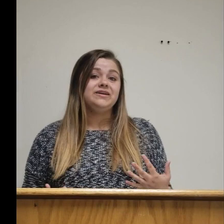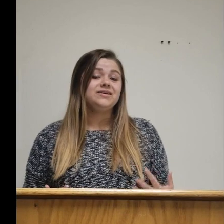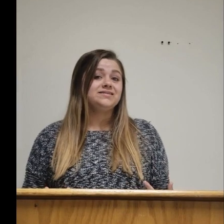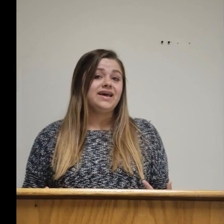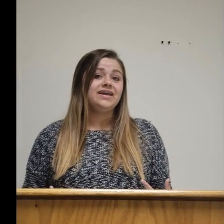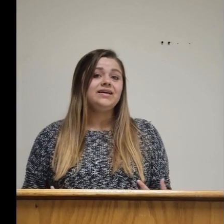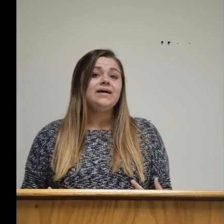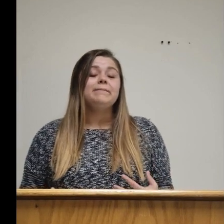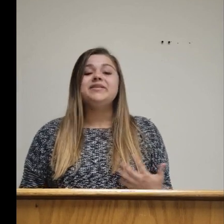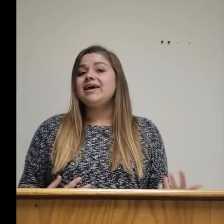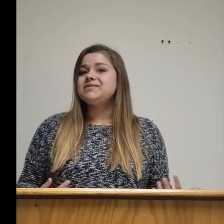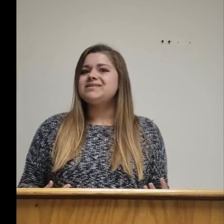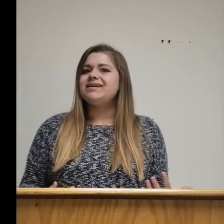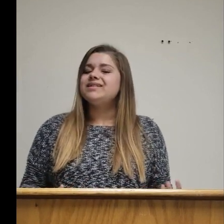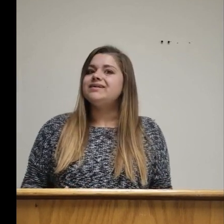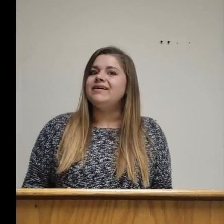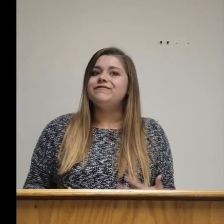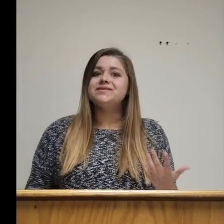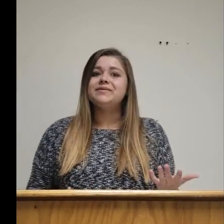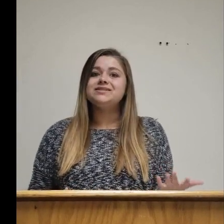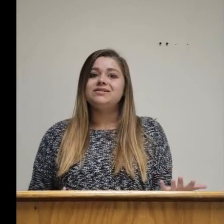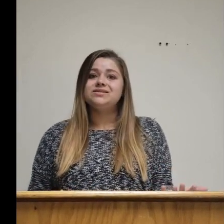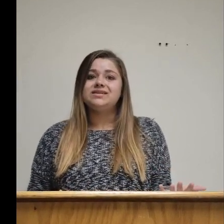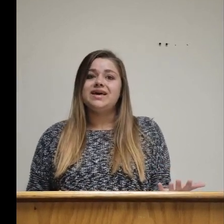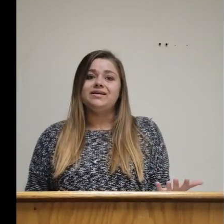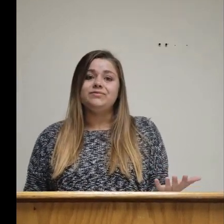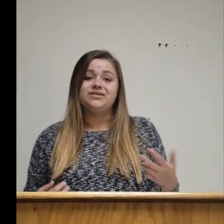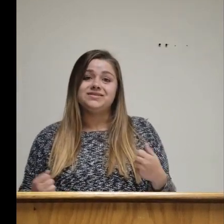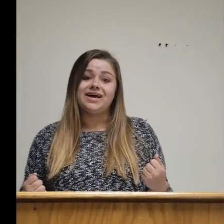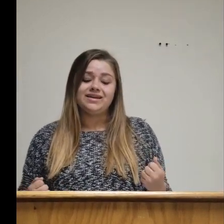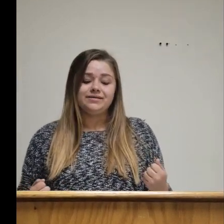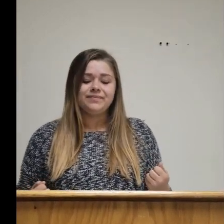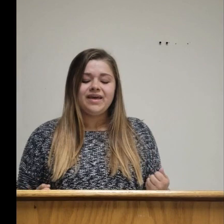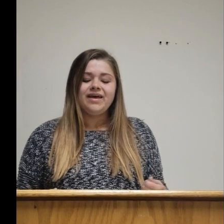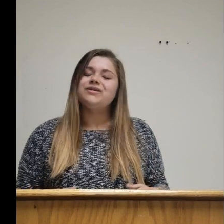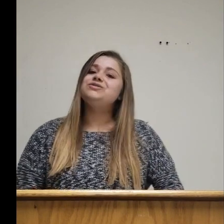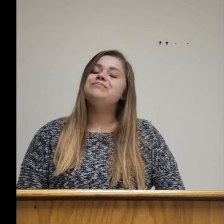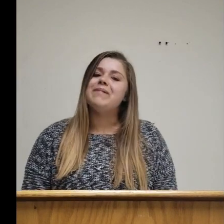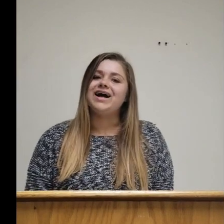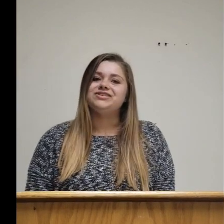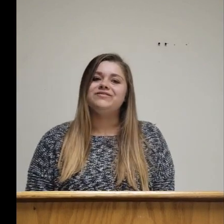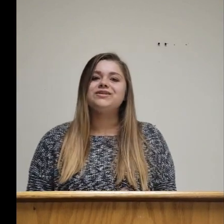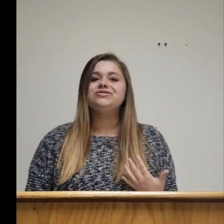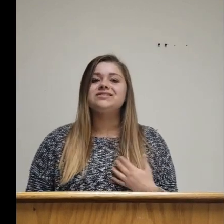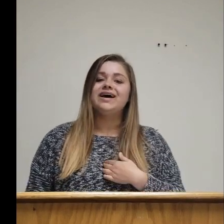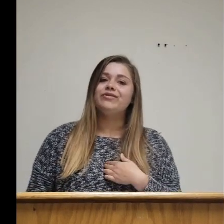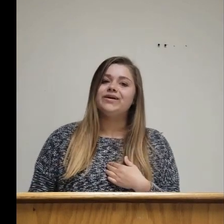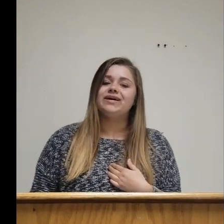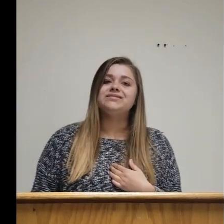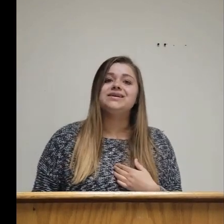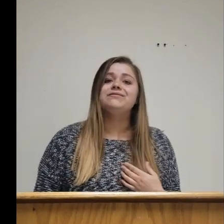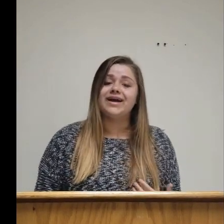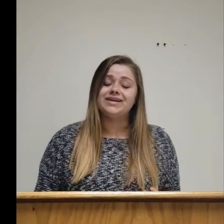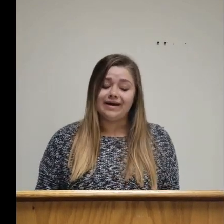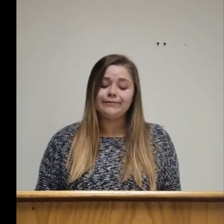the speaker is saying, but they have to sign clear enough for somebody to understand what they're signing. Could you imagine if you had to translate every word